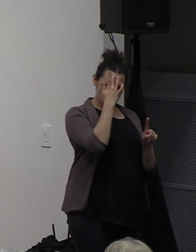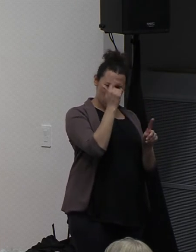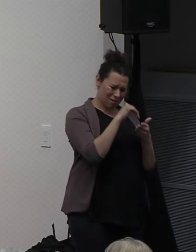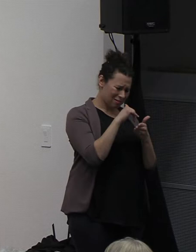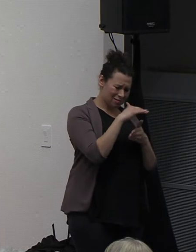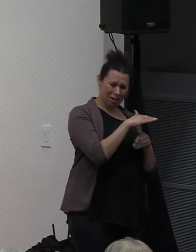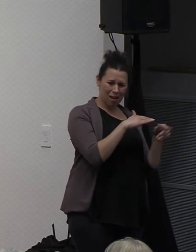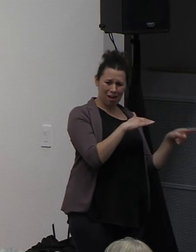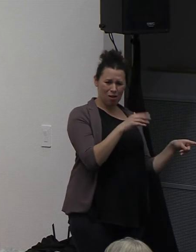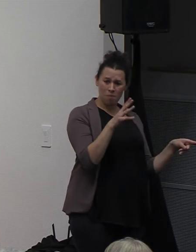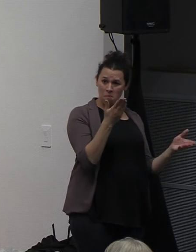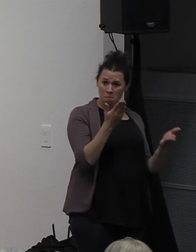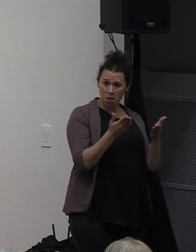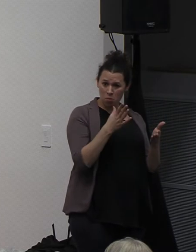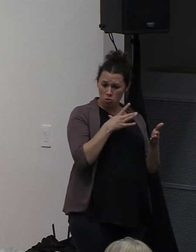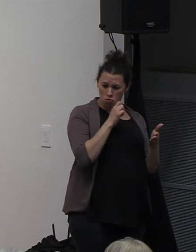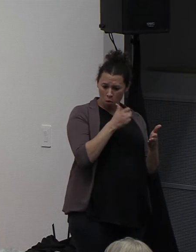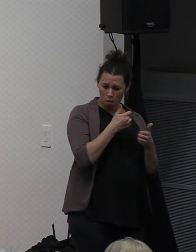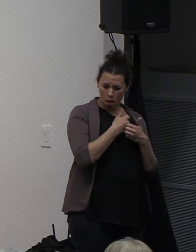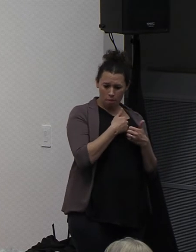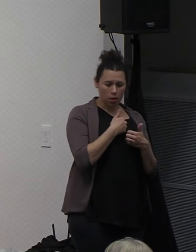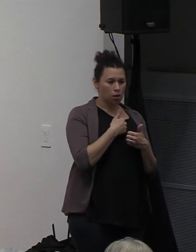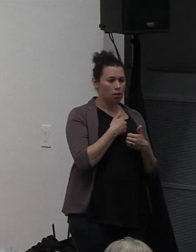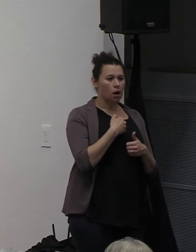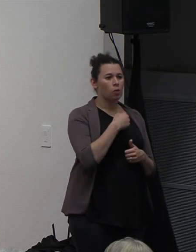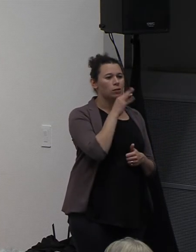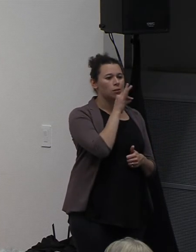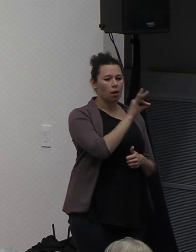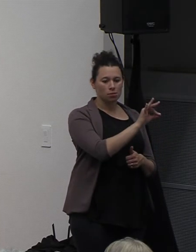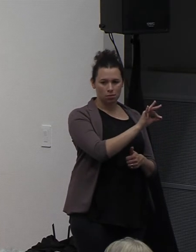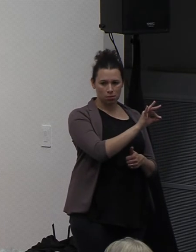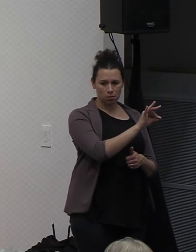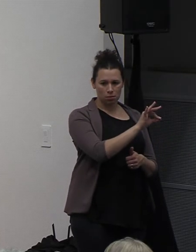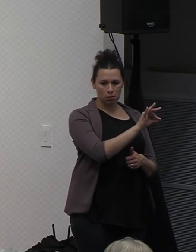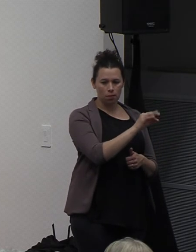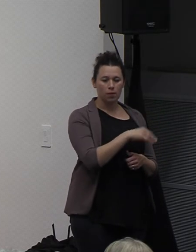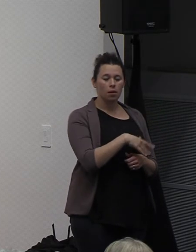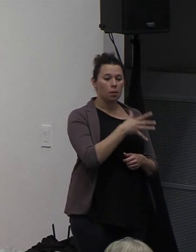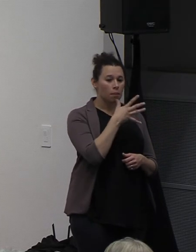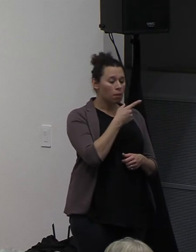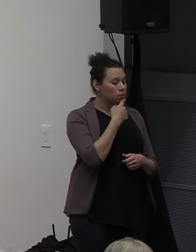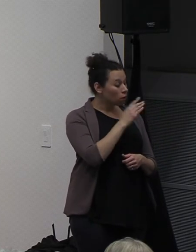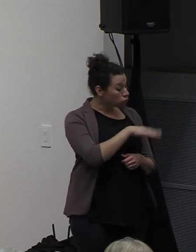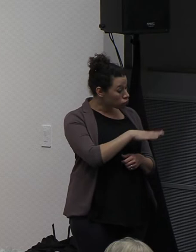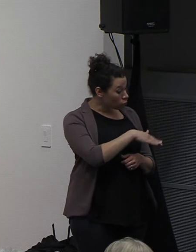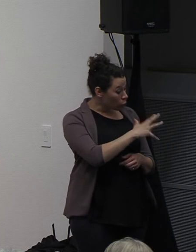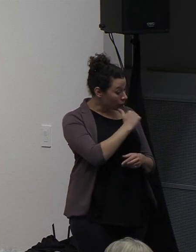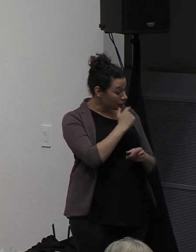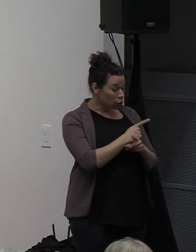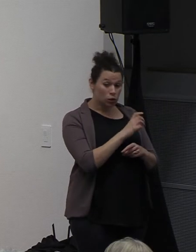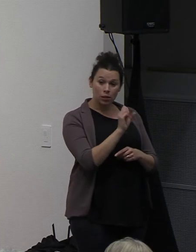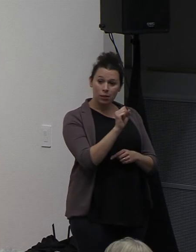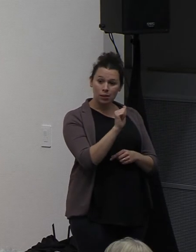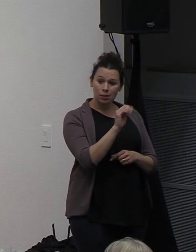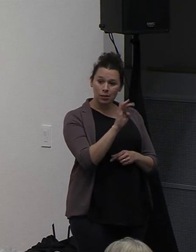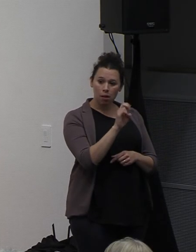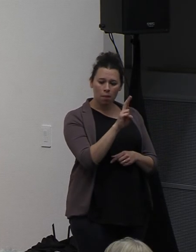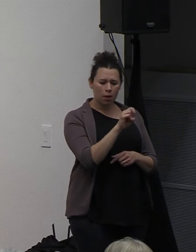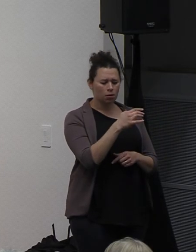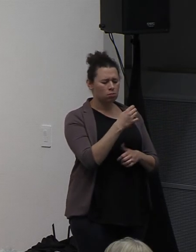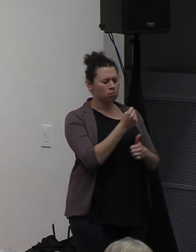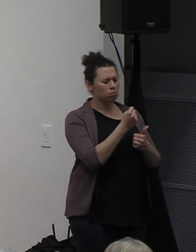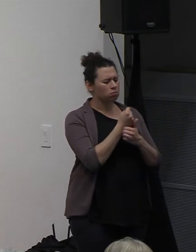I was 9 years old and was told that my sister Sabine, my wonderful